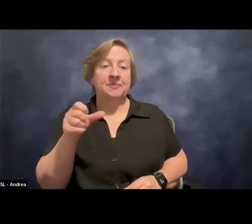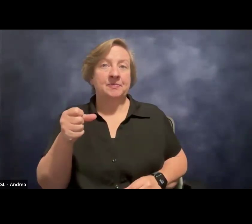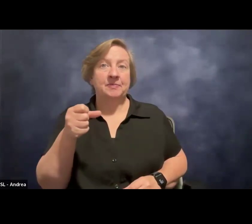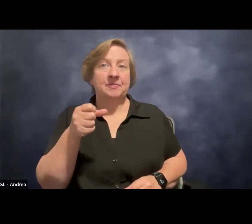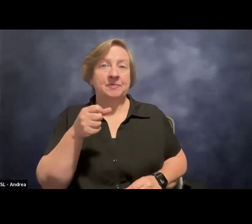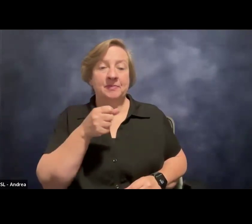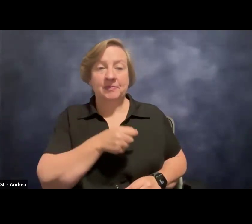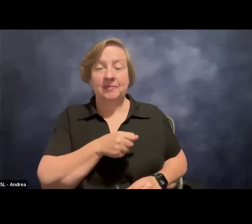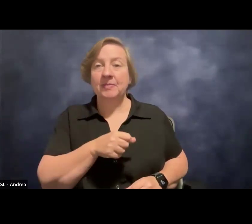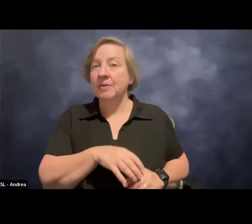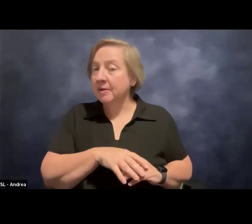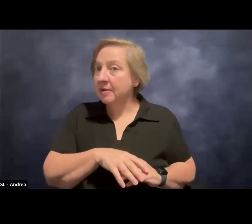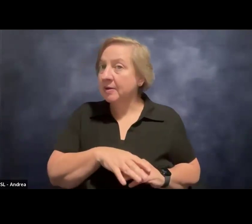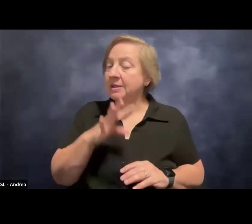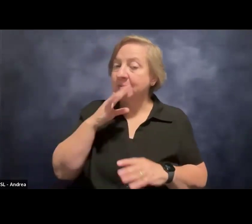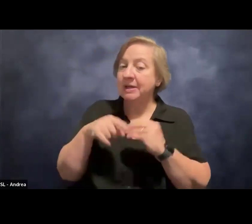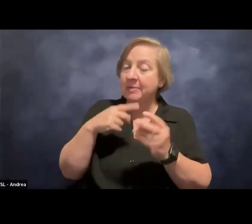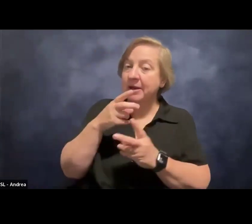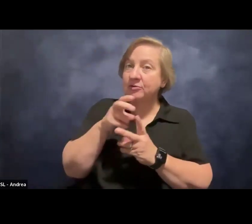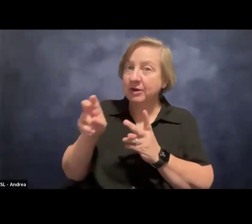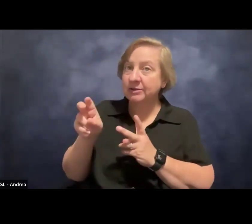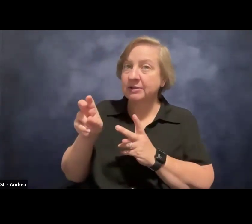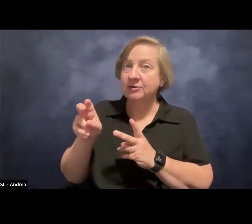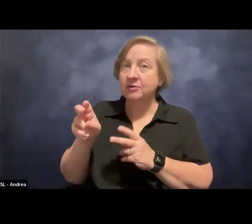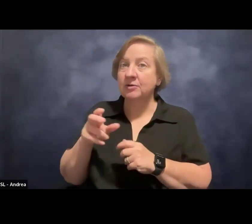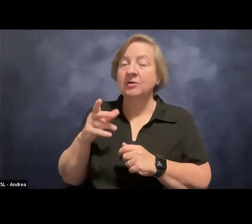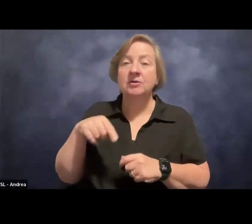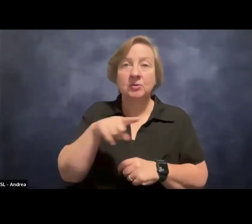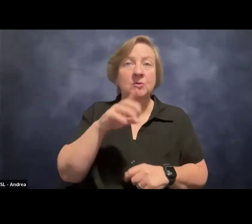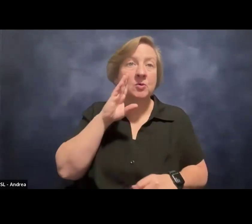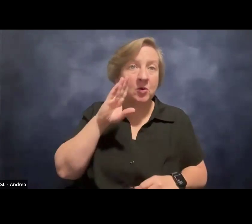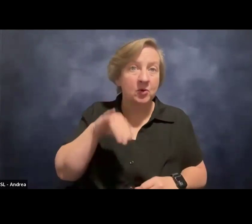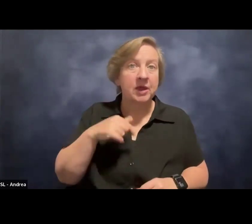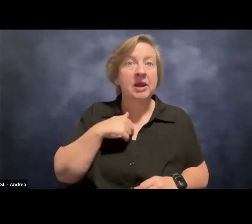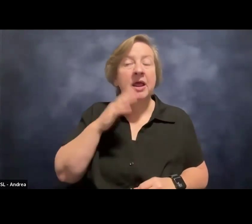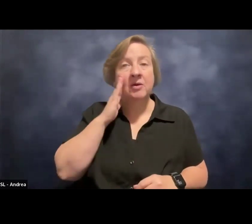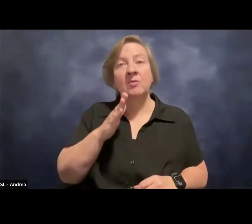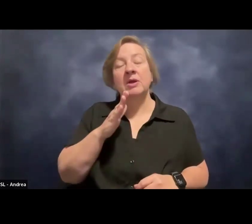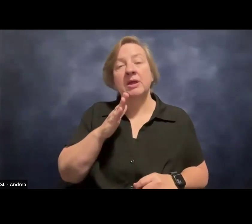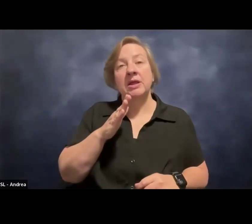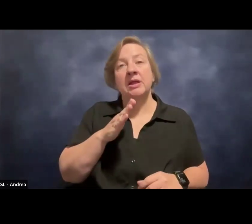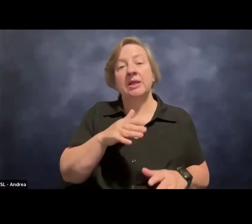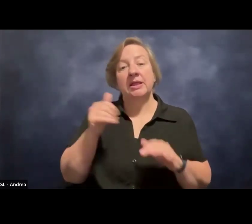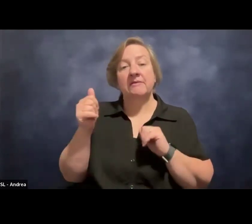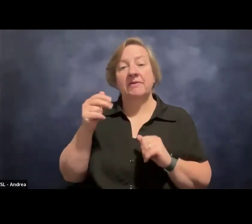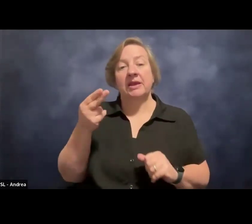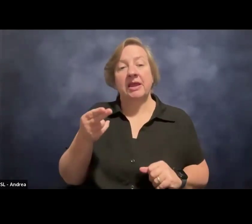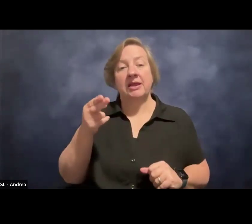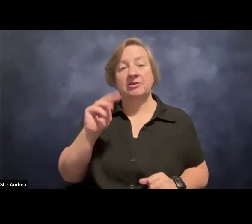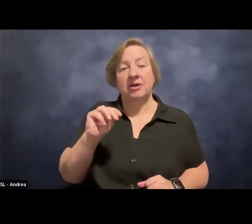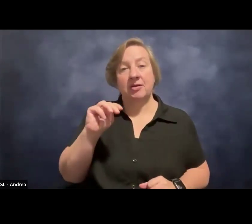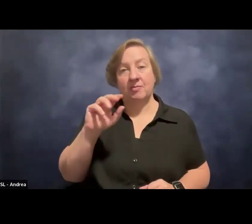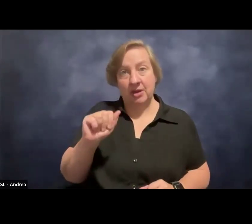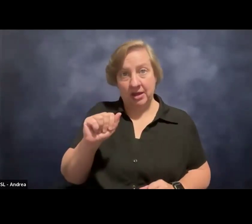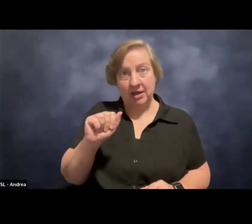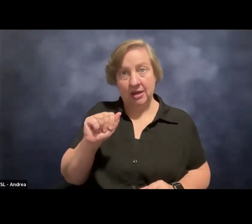Thanks. And speaking of transition, I want to let you all know that I will be leaving HMA at the end